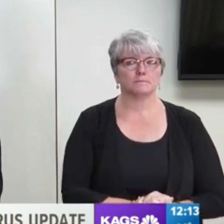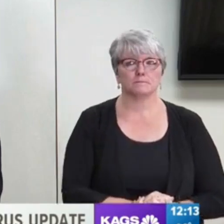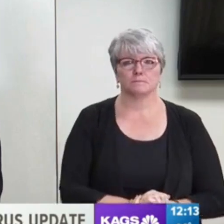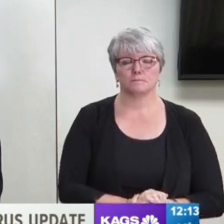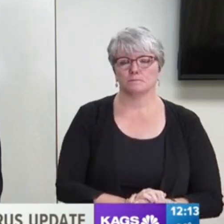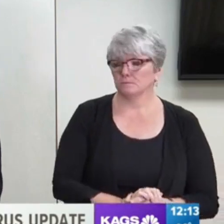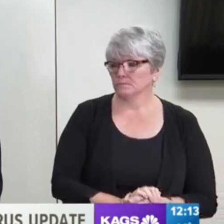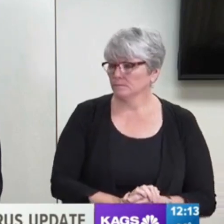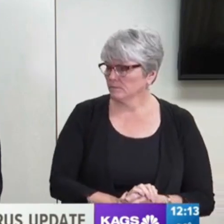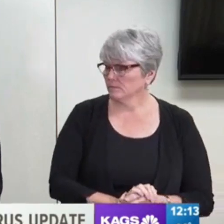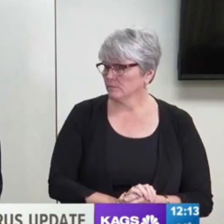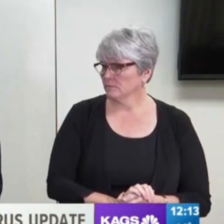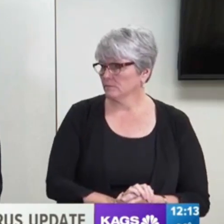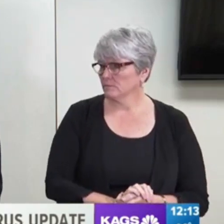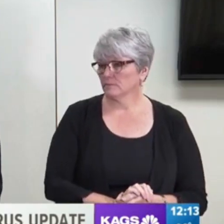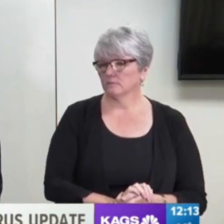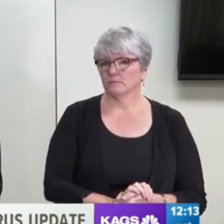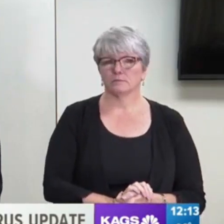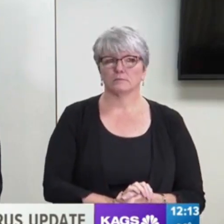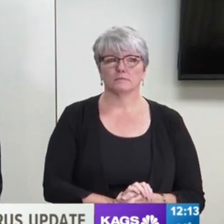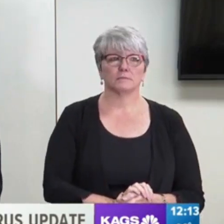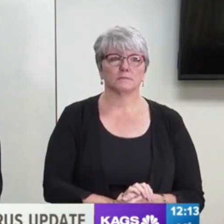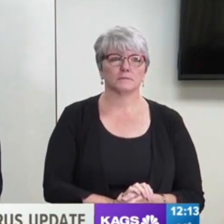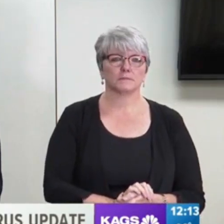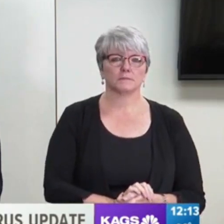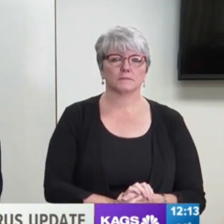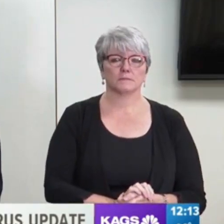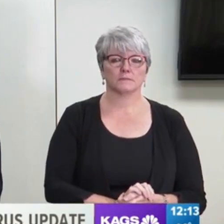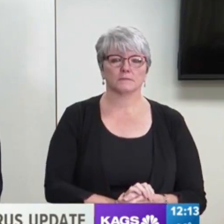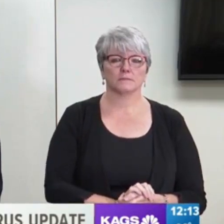gentleman who does have a